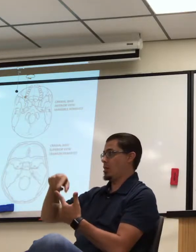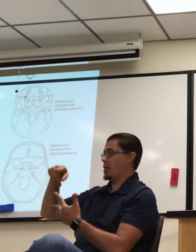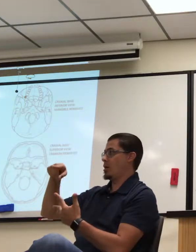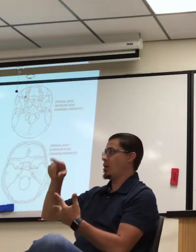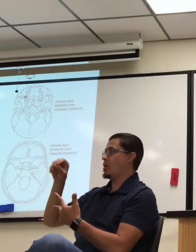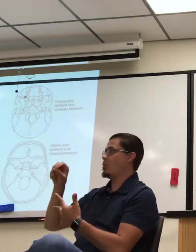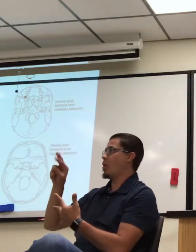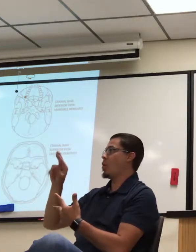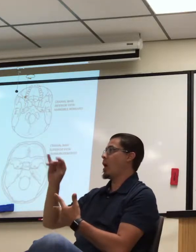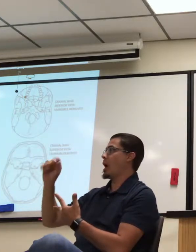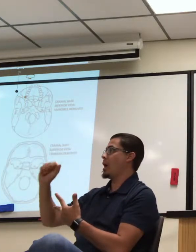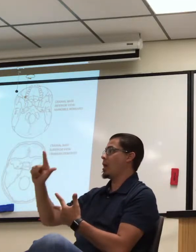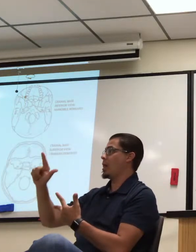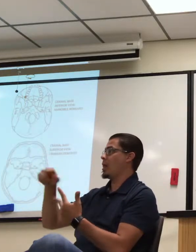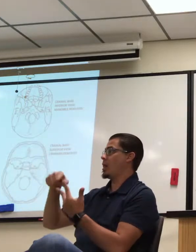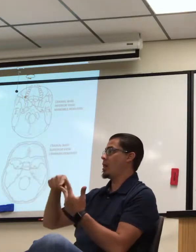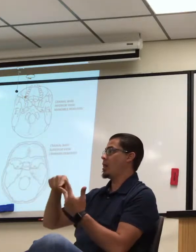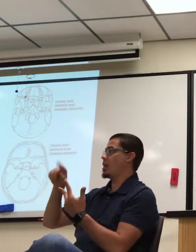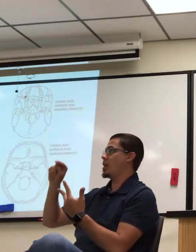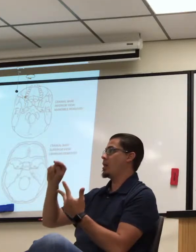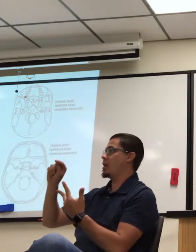Temporal.